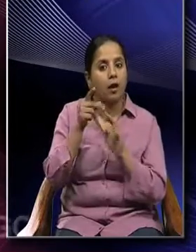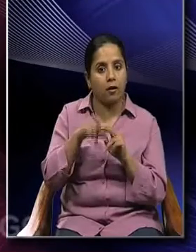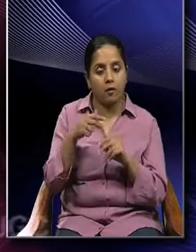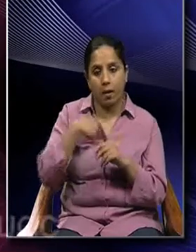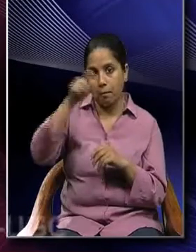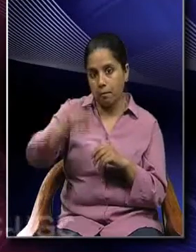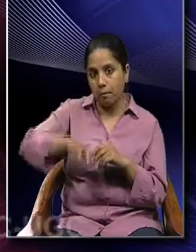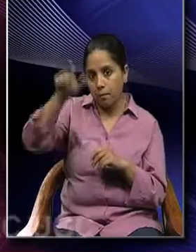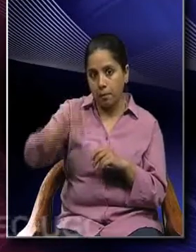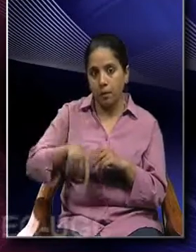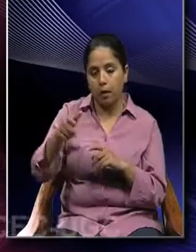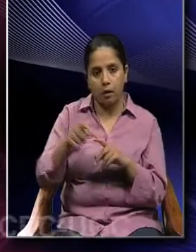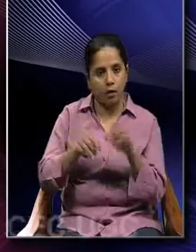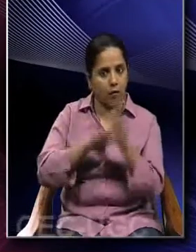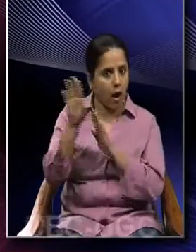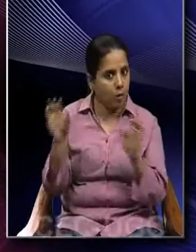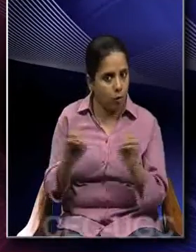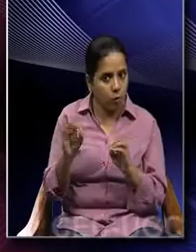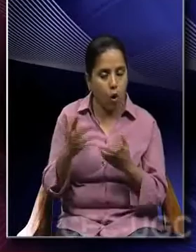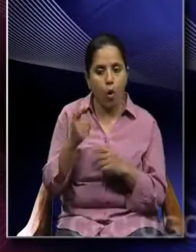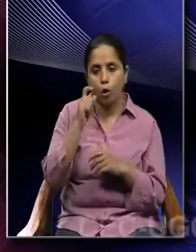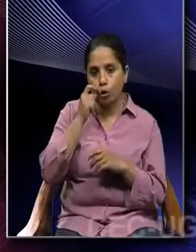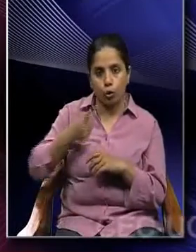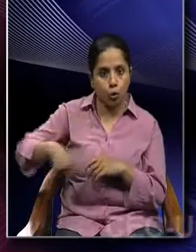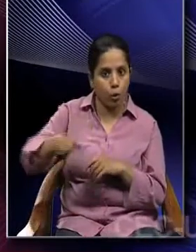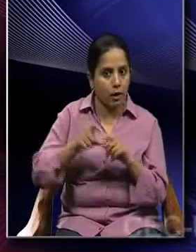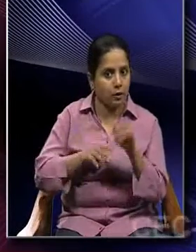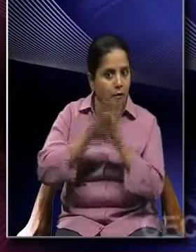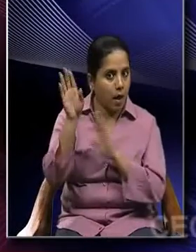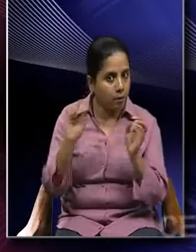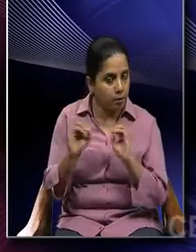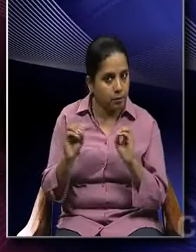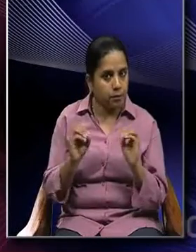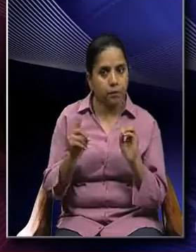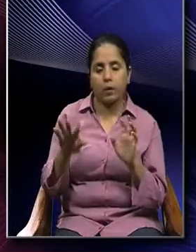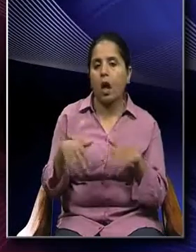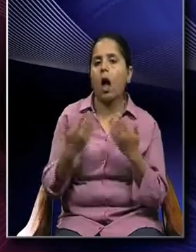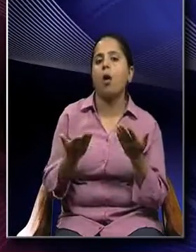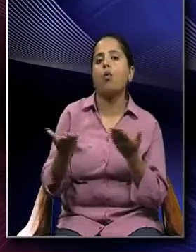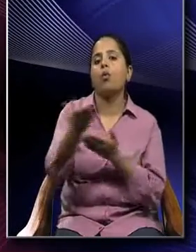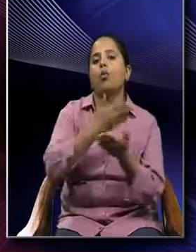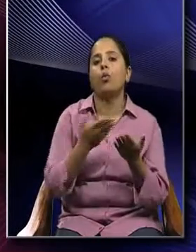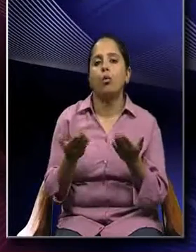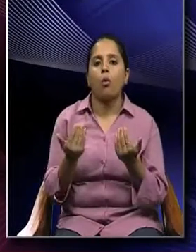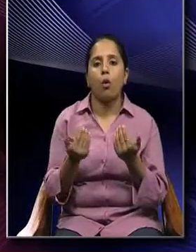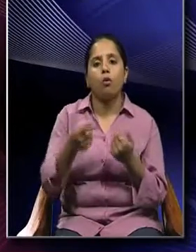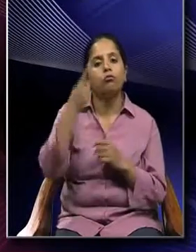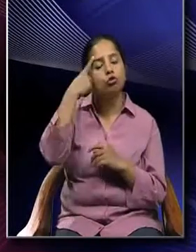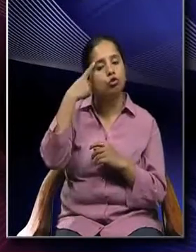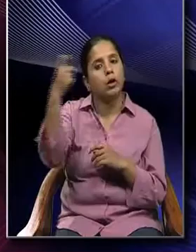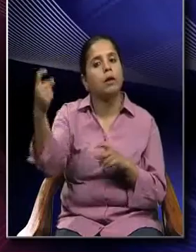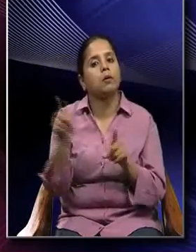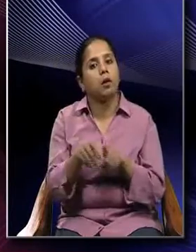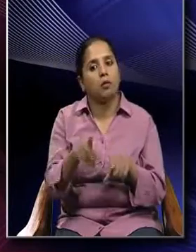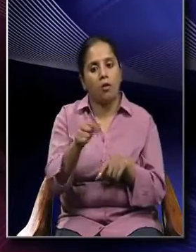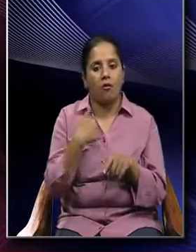citizens are not developed, if the human beings are not developed, then how can you even dream of having